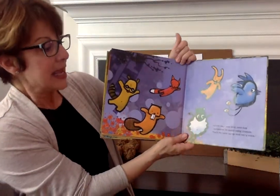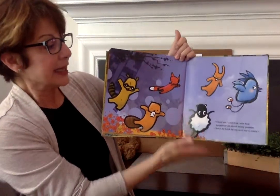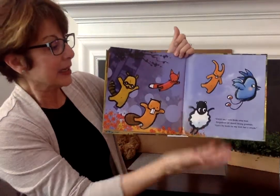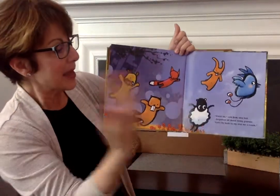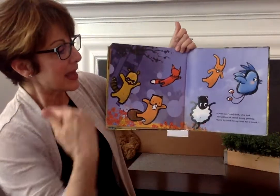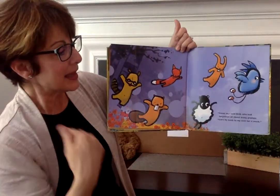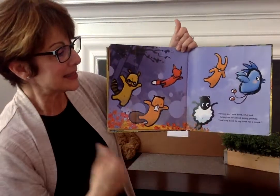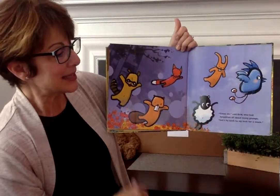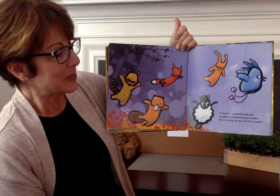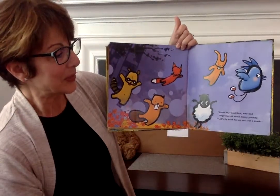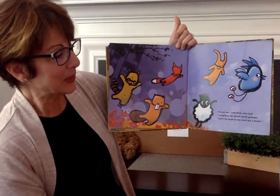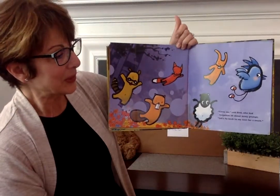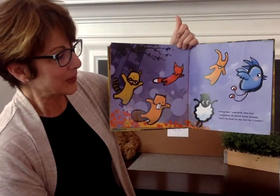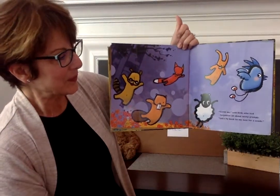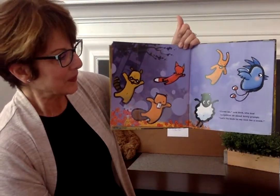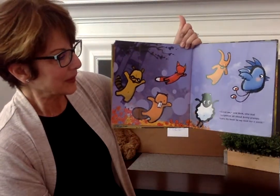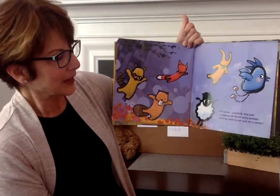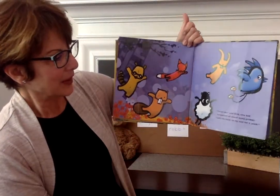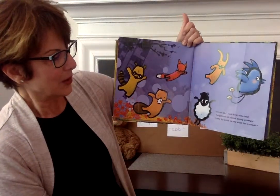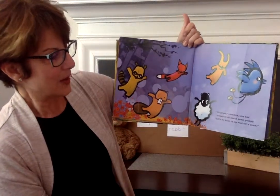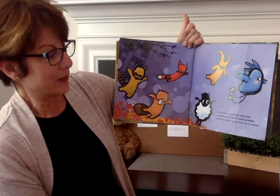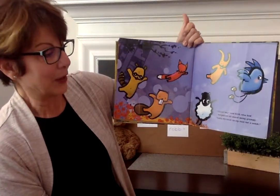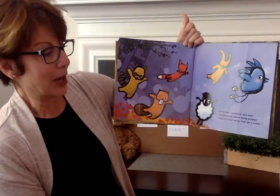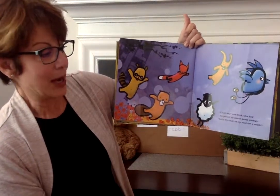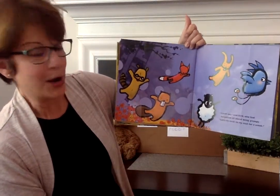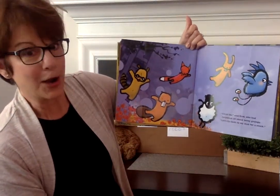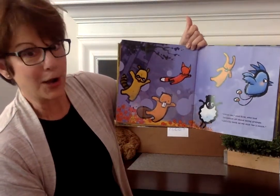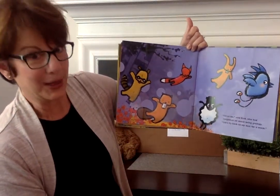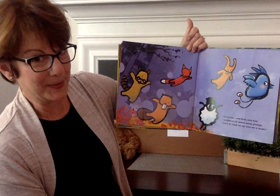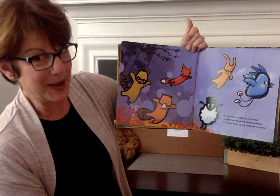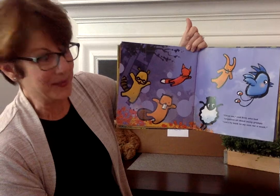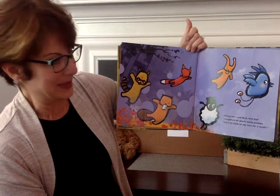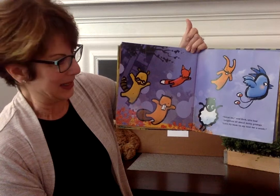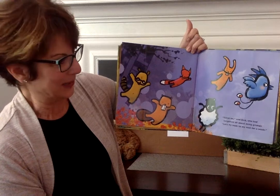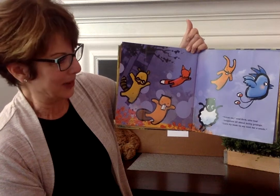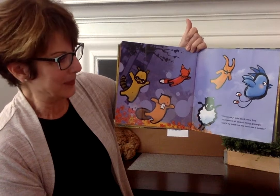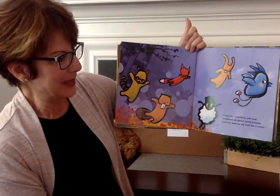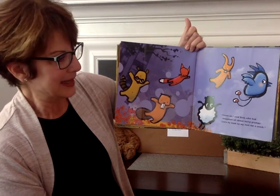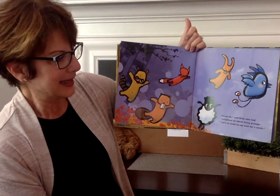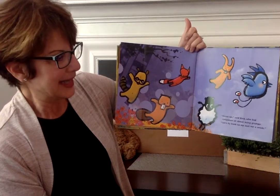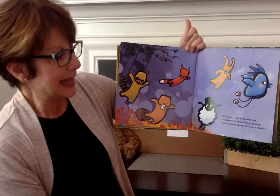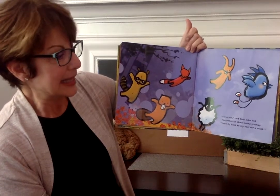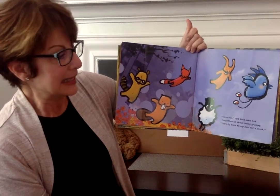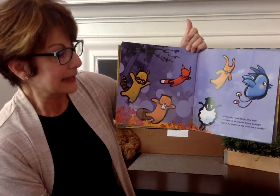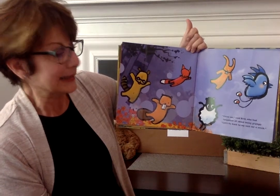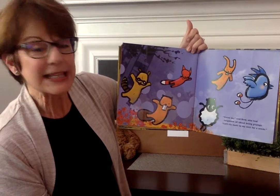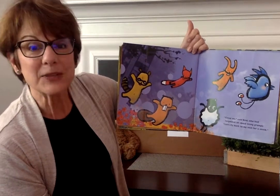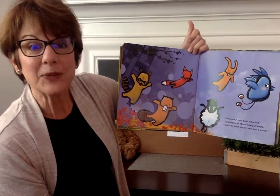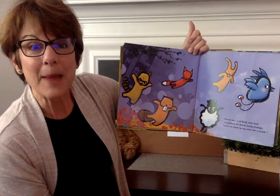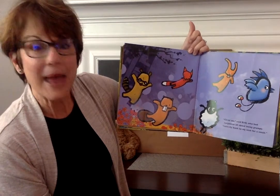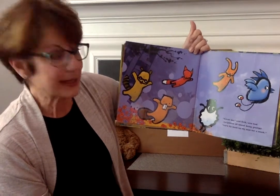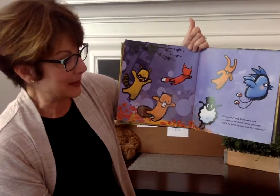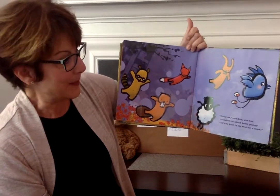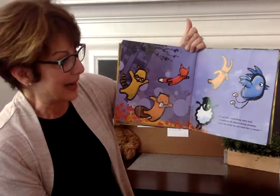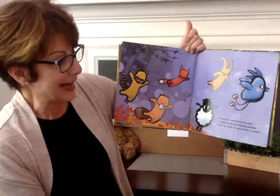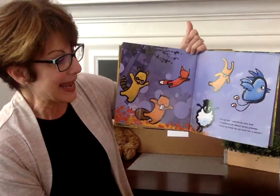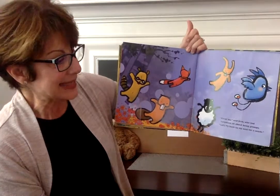"Come on," said Bird, who had forgotten all about being grumpy. "Let's fly back to my nest